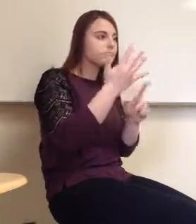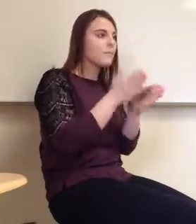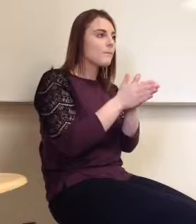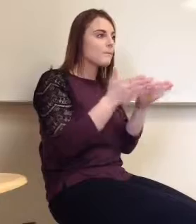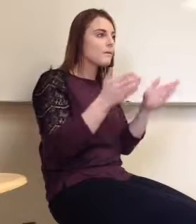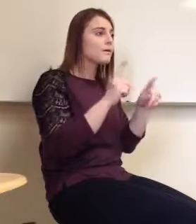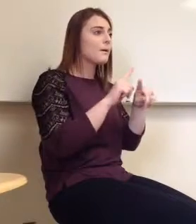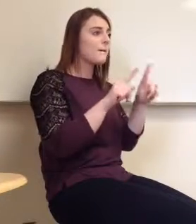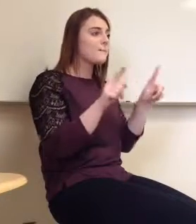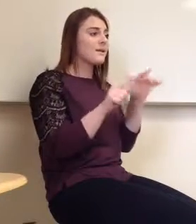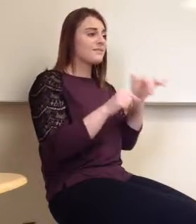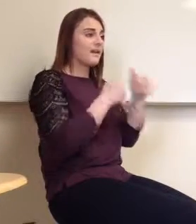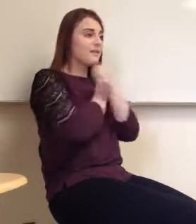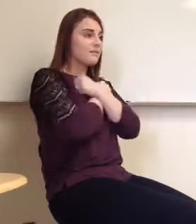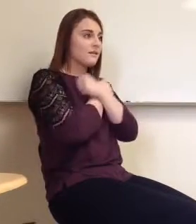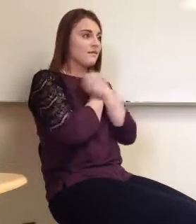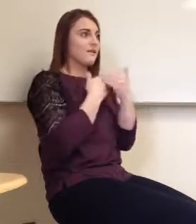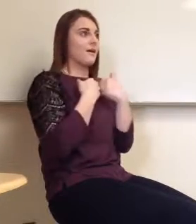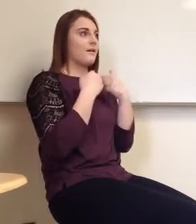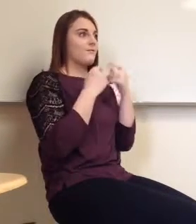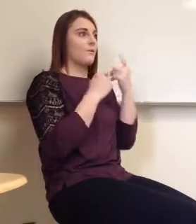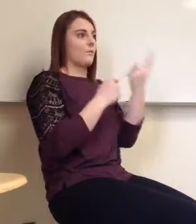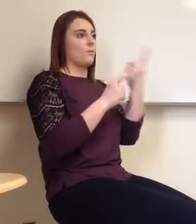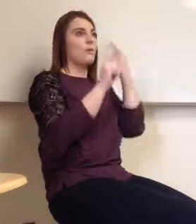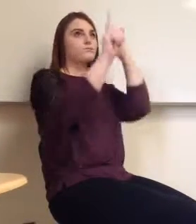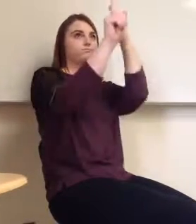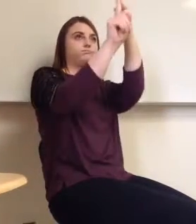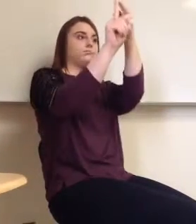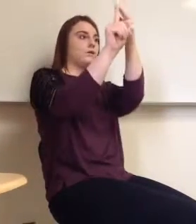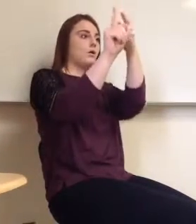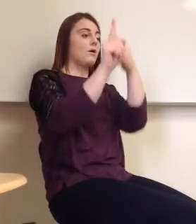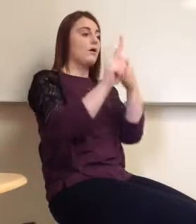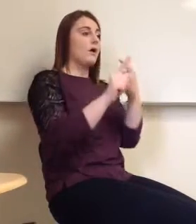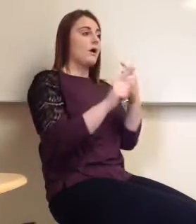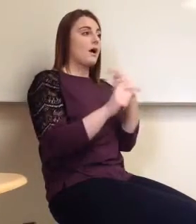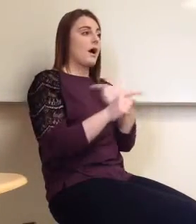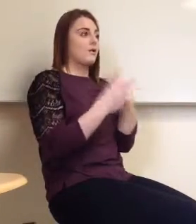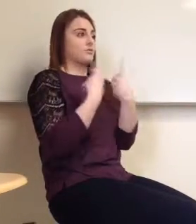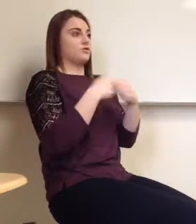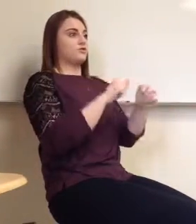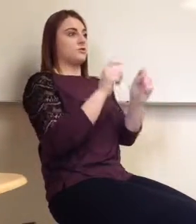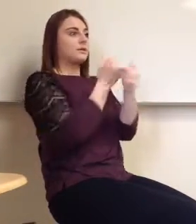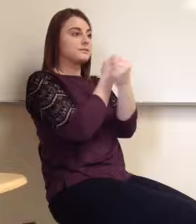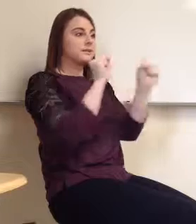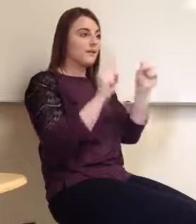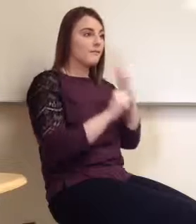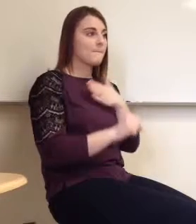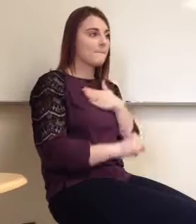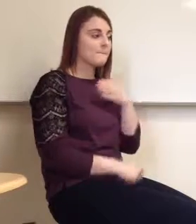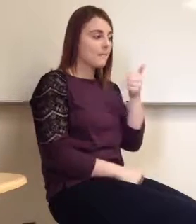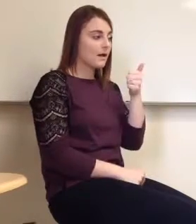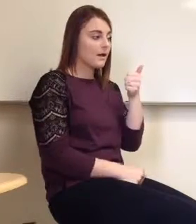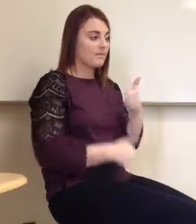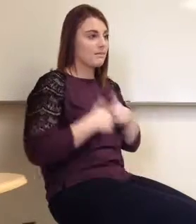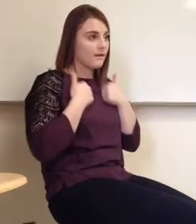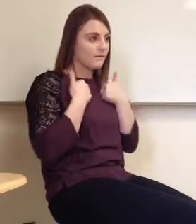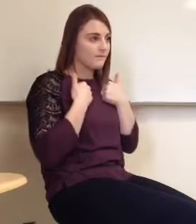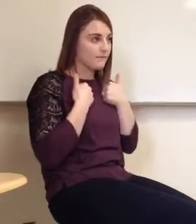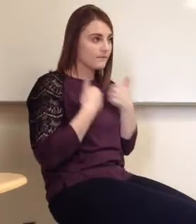only one purpose. I was trying to save my life. Okay? Then he goes on in